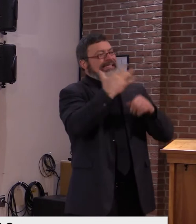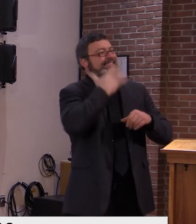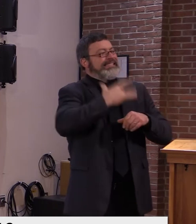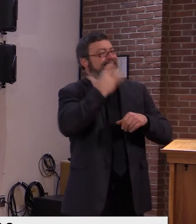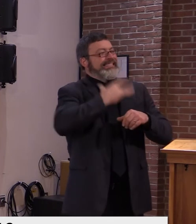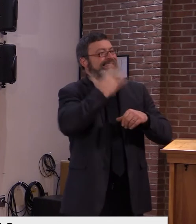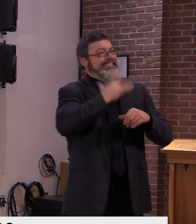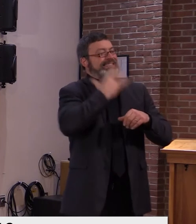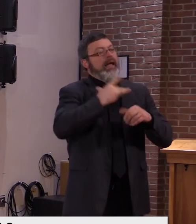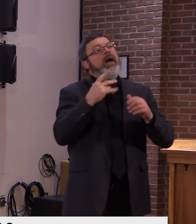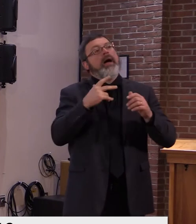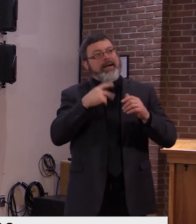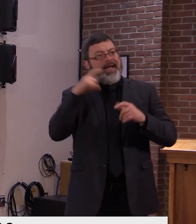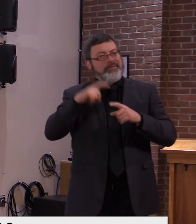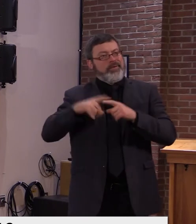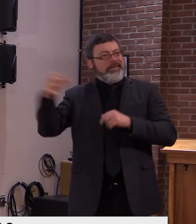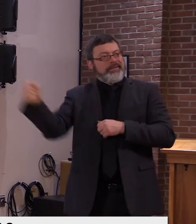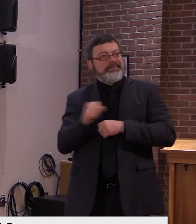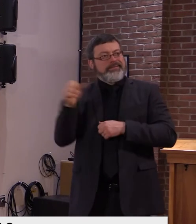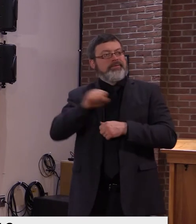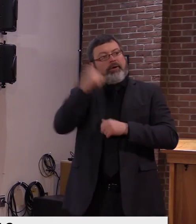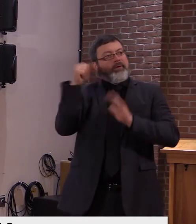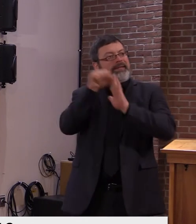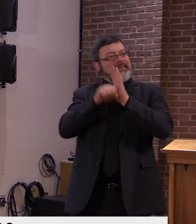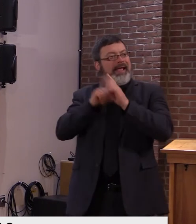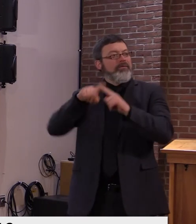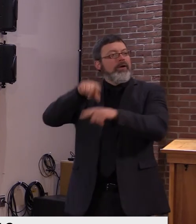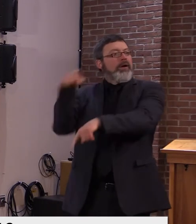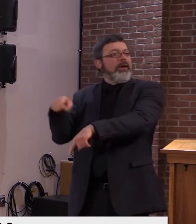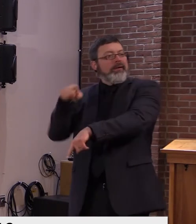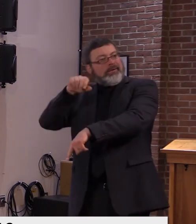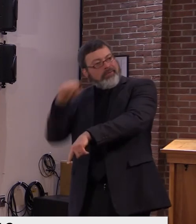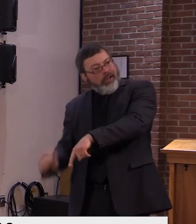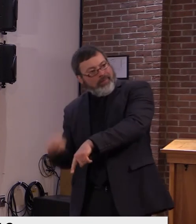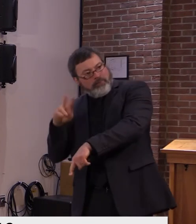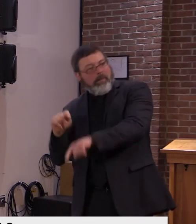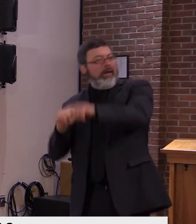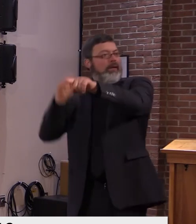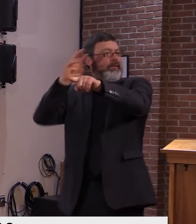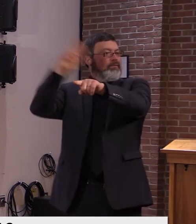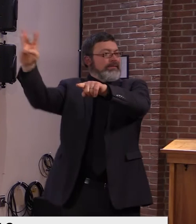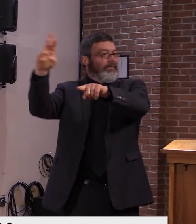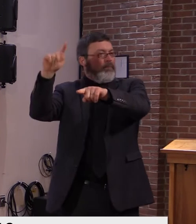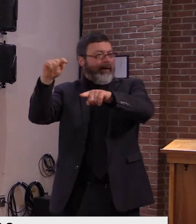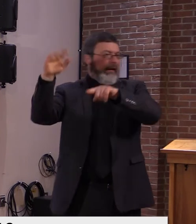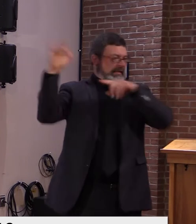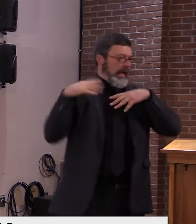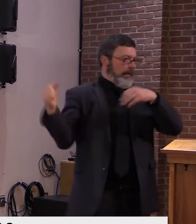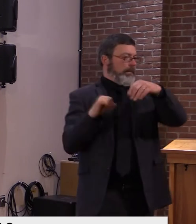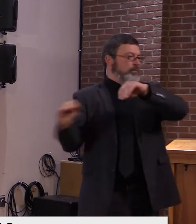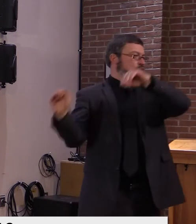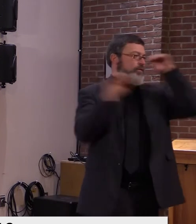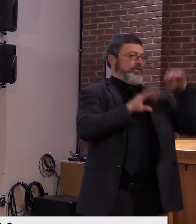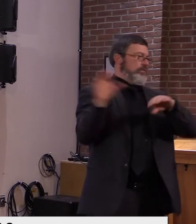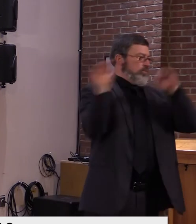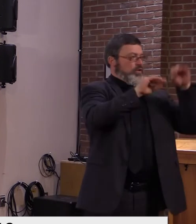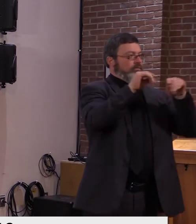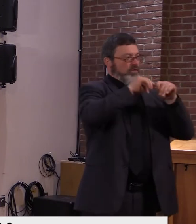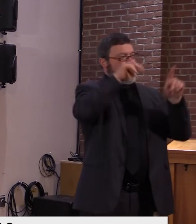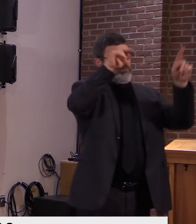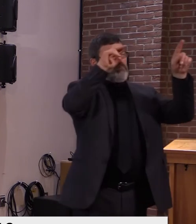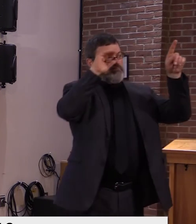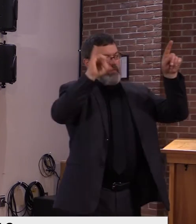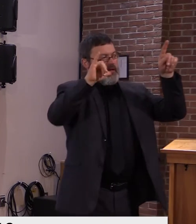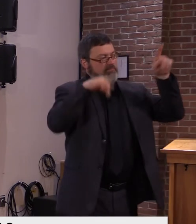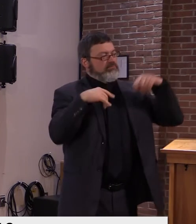their 7-day period where they can test later today. So they'll be